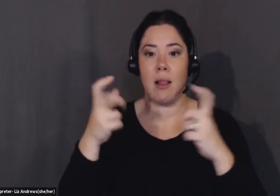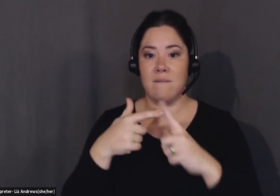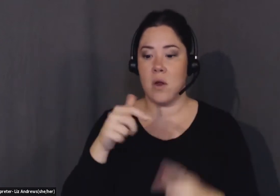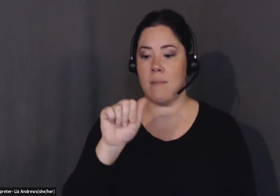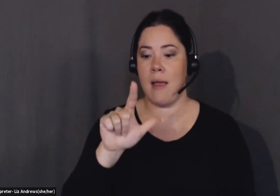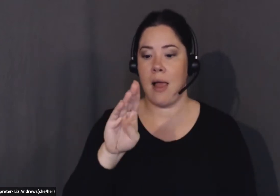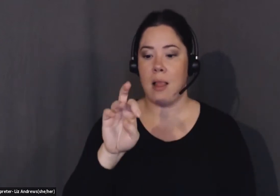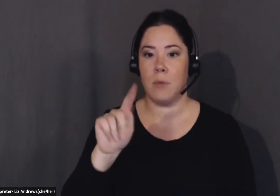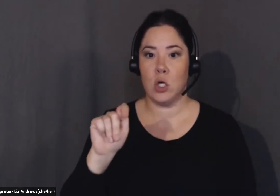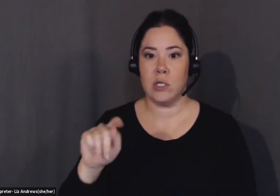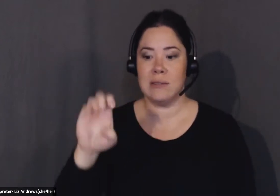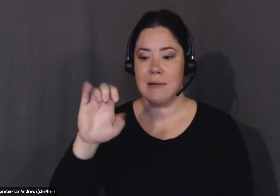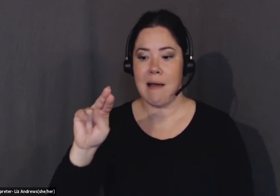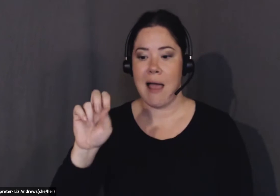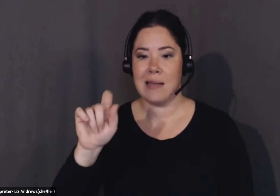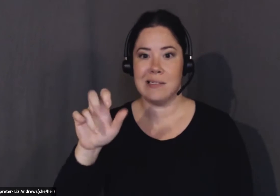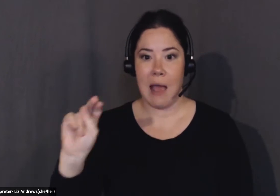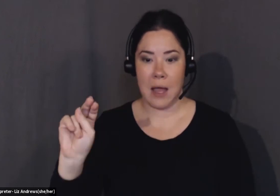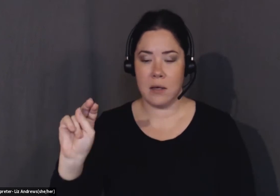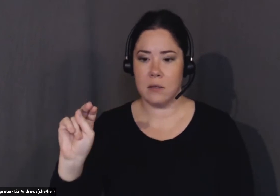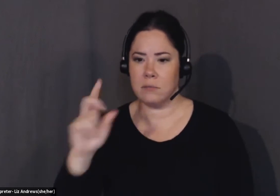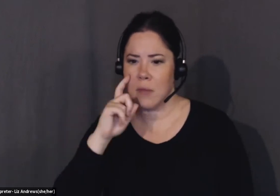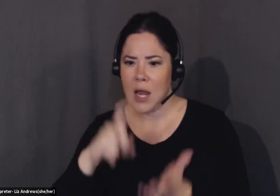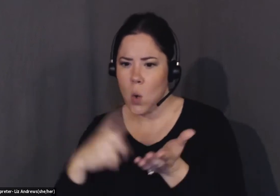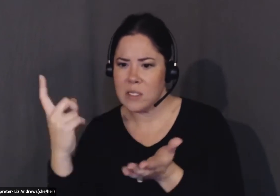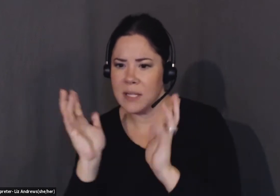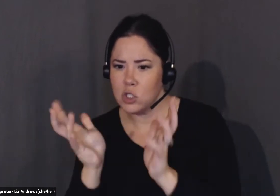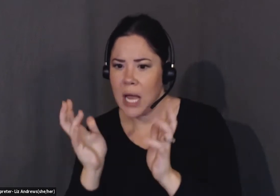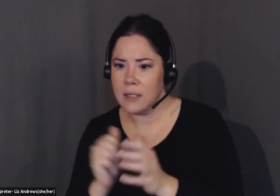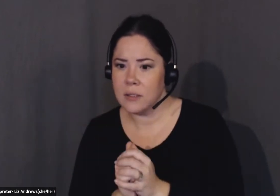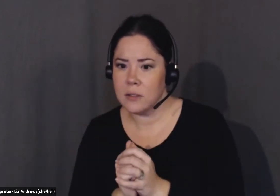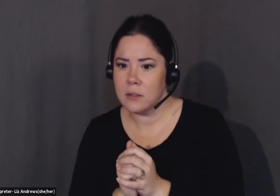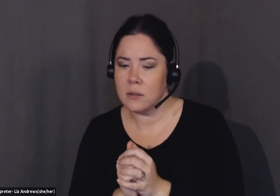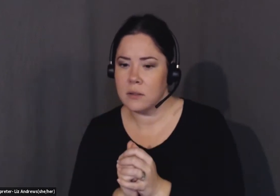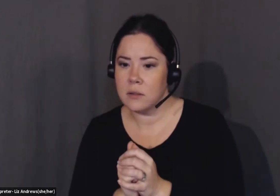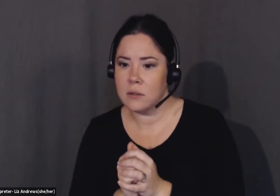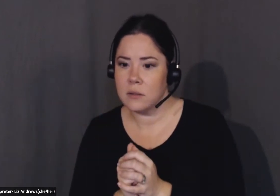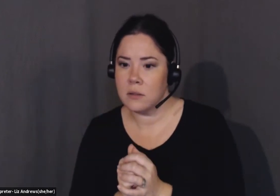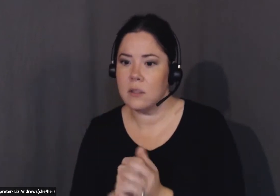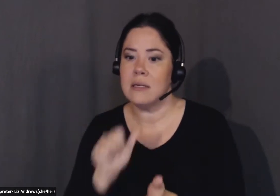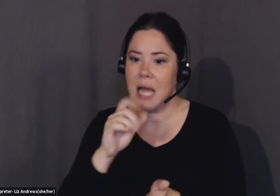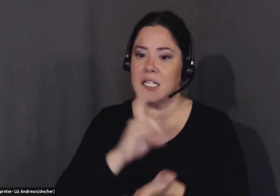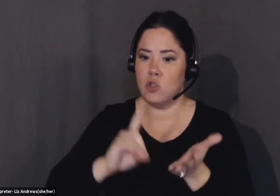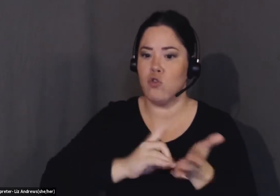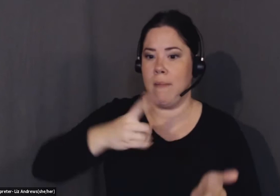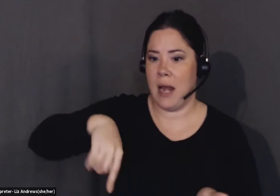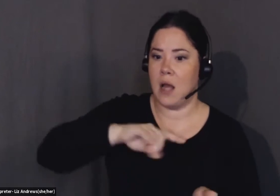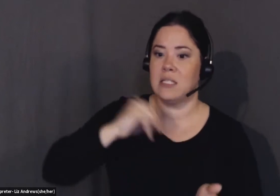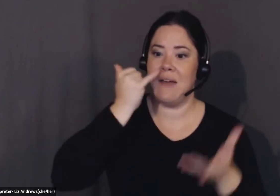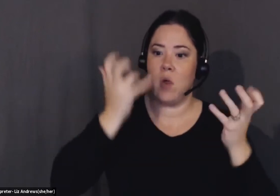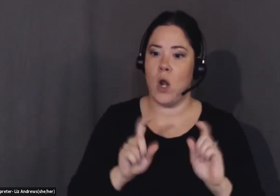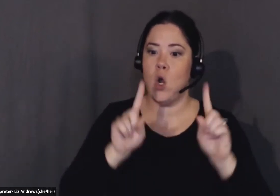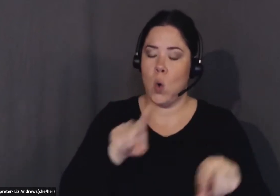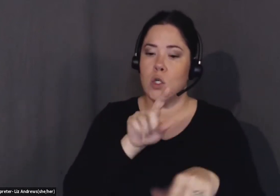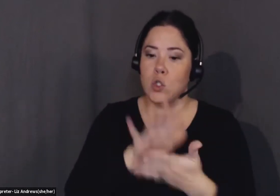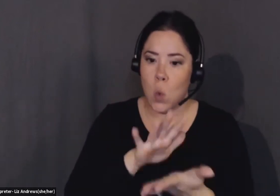Einstein. And I see something in the chat now, not to discriminate against us if we want to go to school or get a job. Awesome,